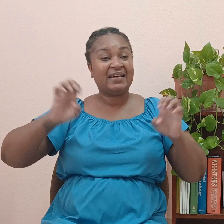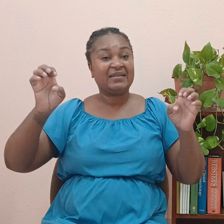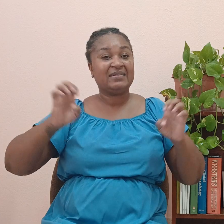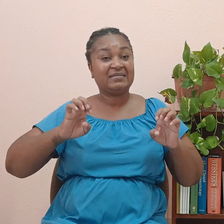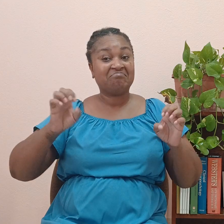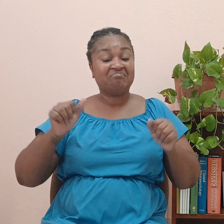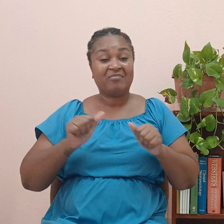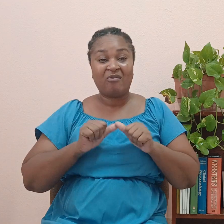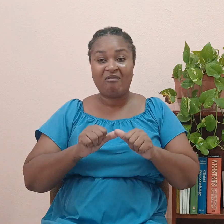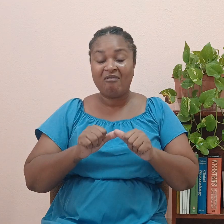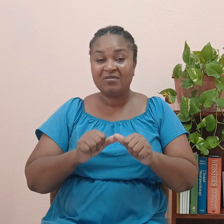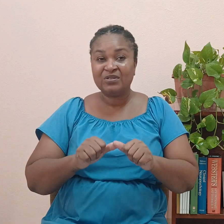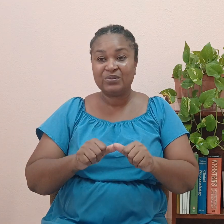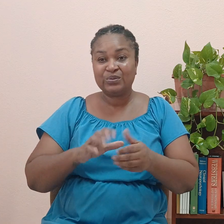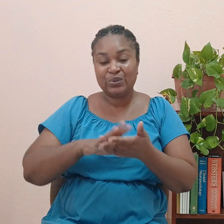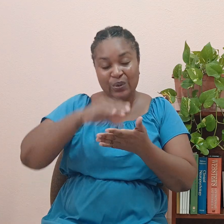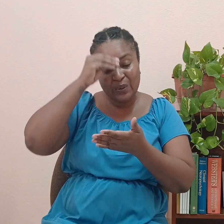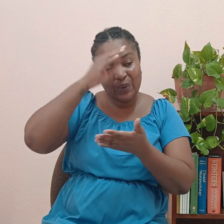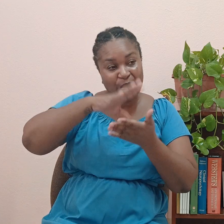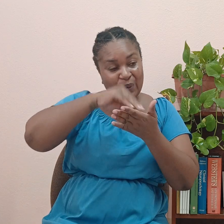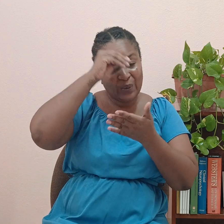Continuous learning about several topics,